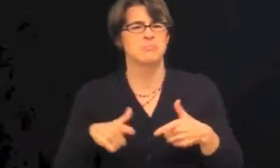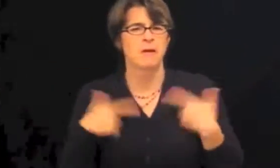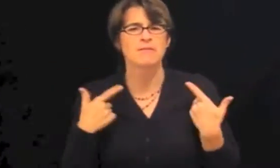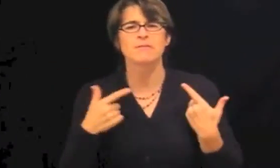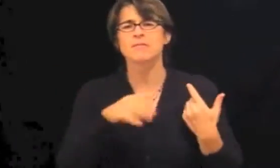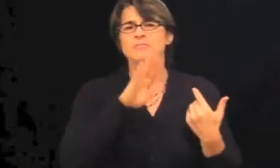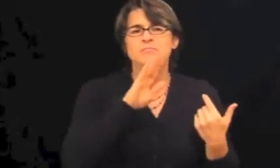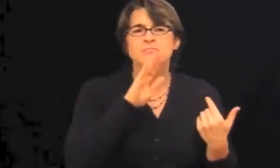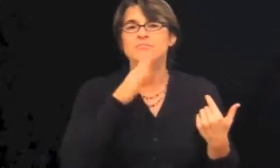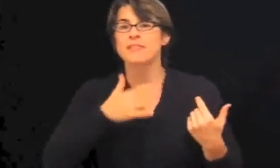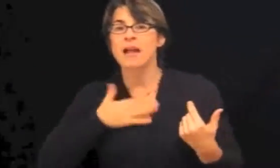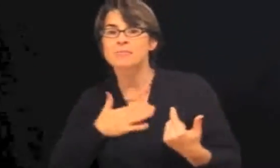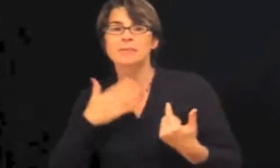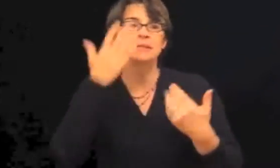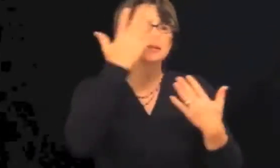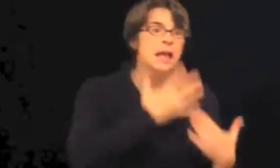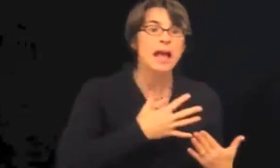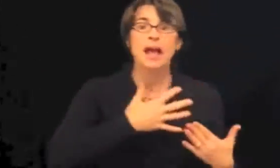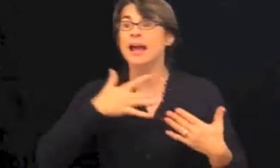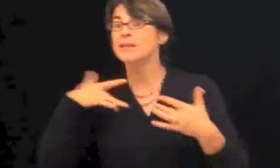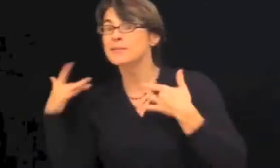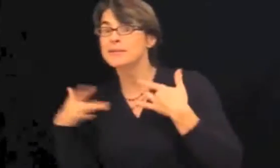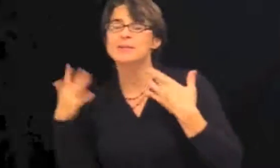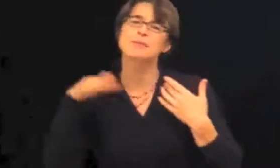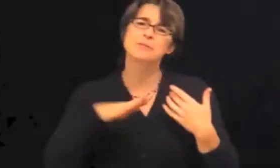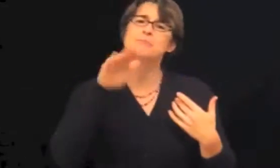We all experience mood swings. We laugh, we become frustrated.